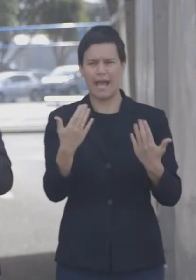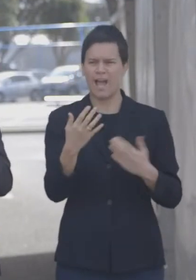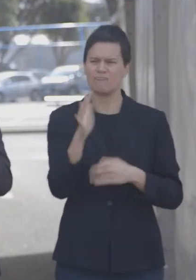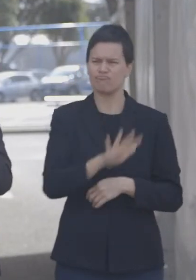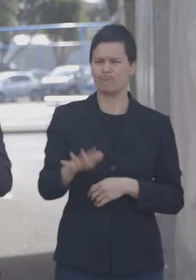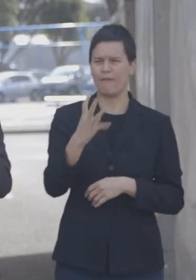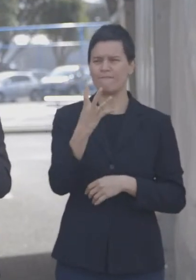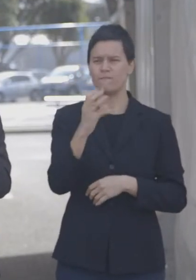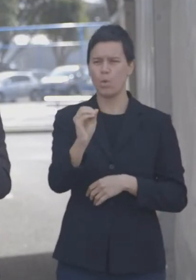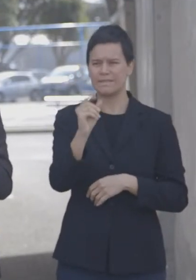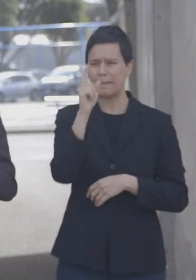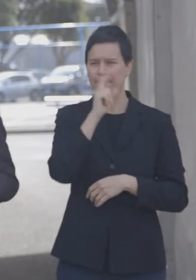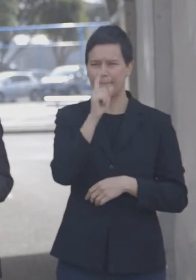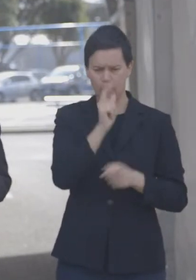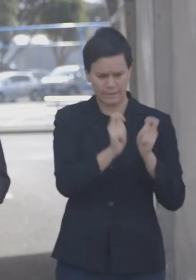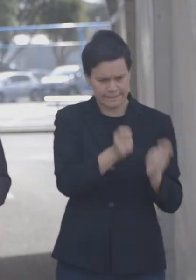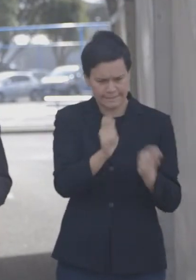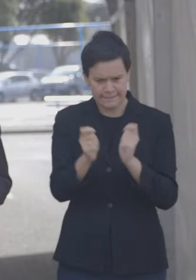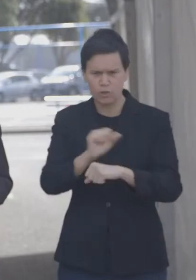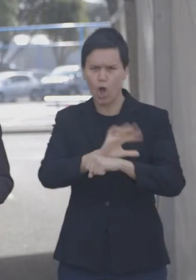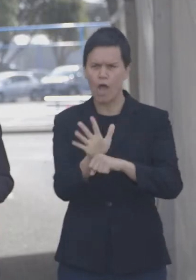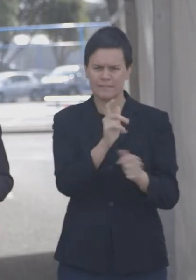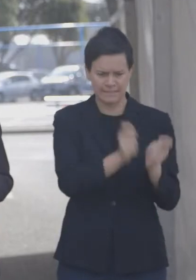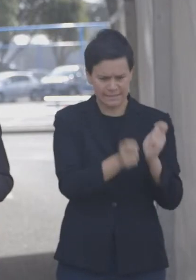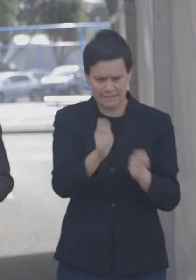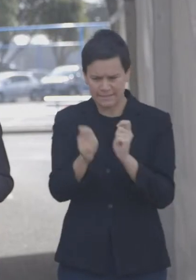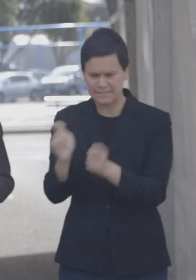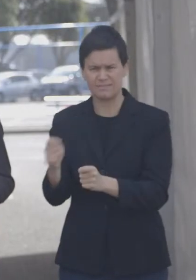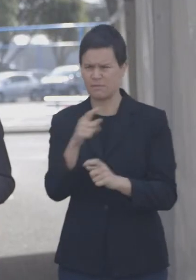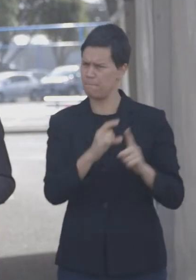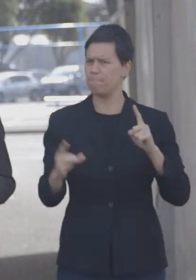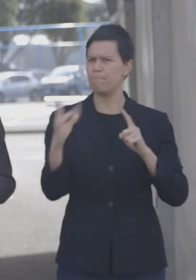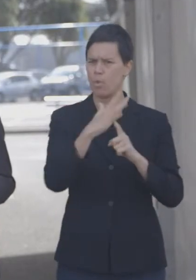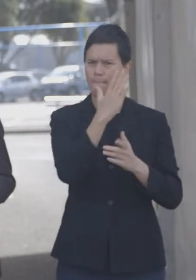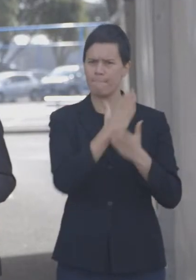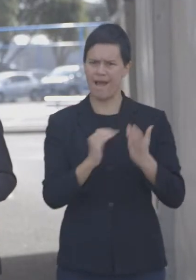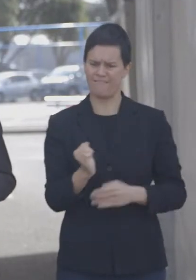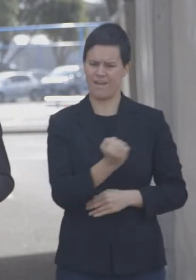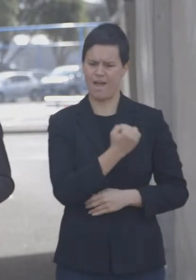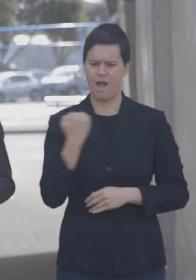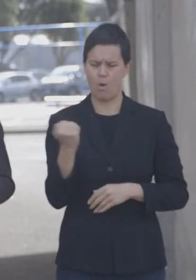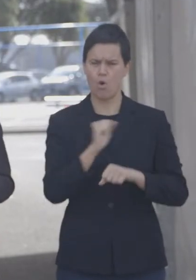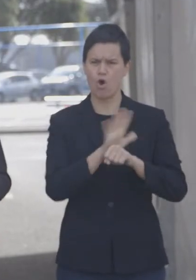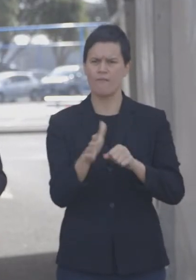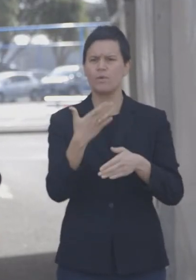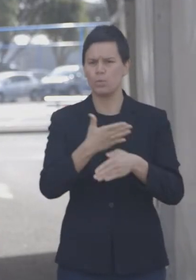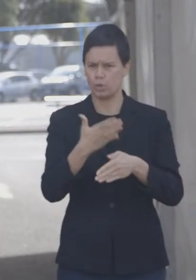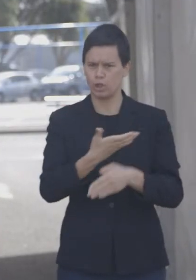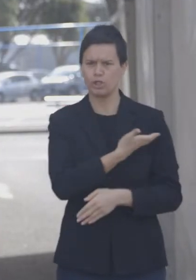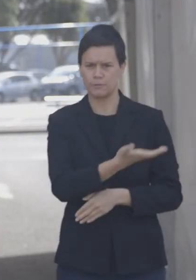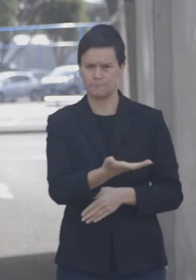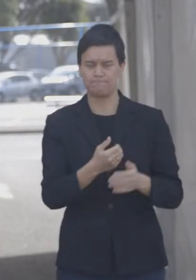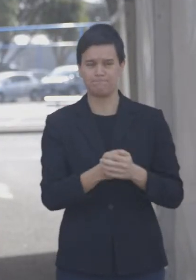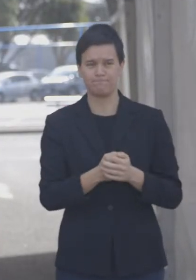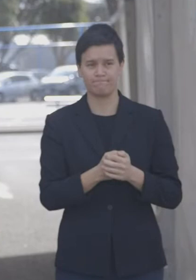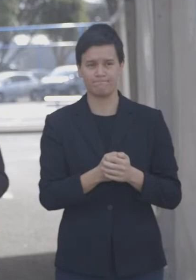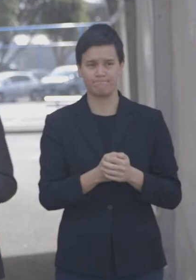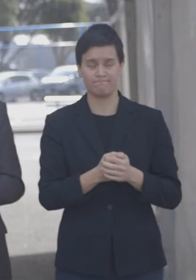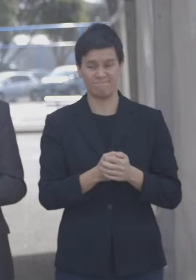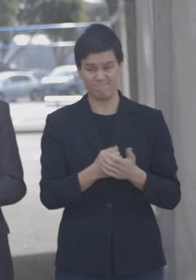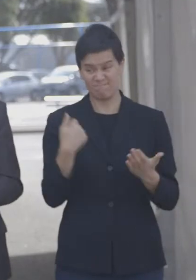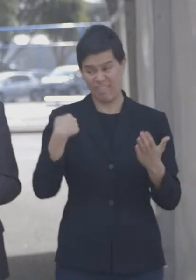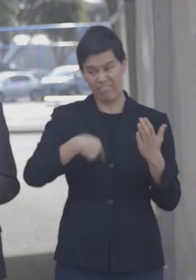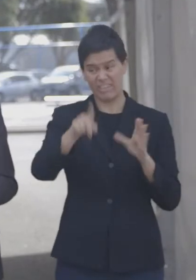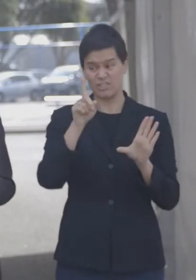the effort in this community, very important part of our overall strategy. Now, fortunately, I have been well so far